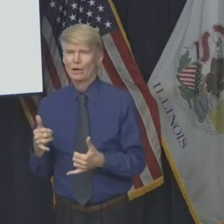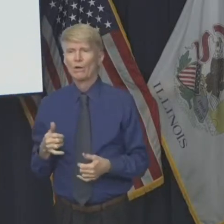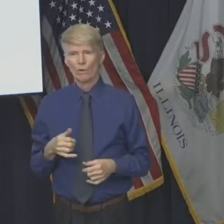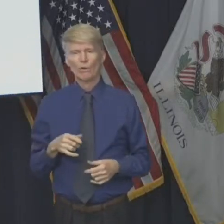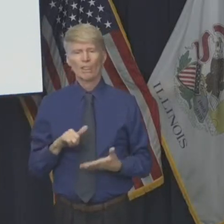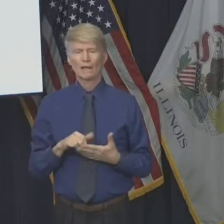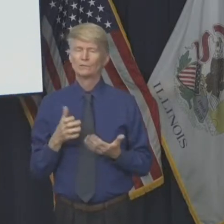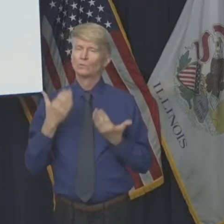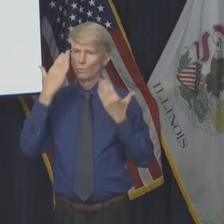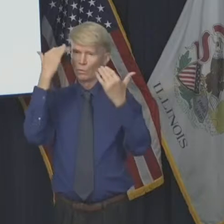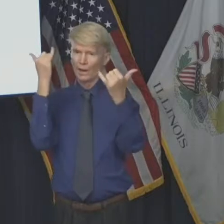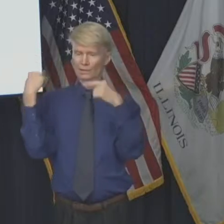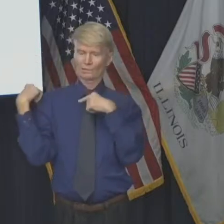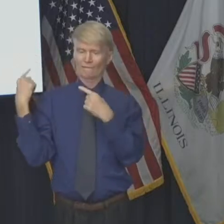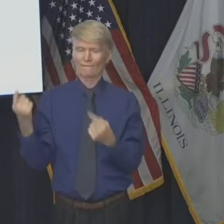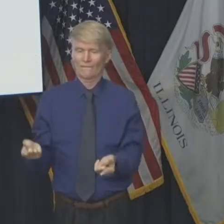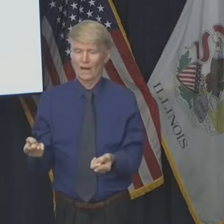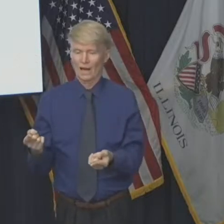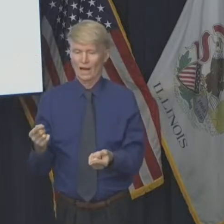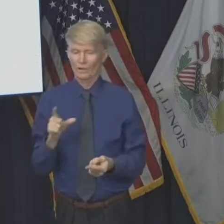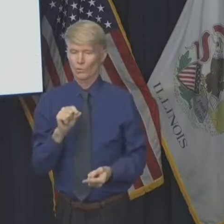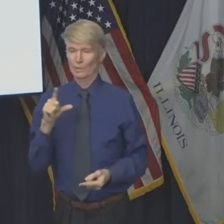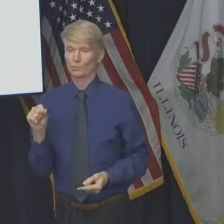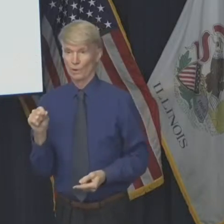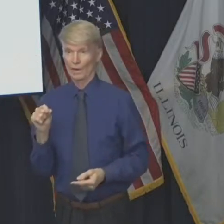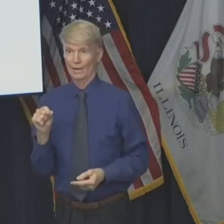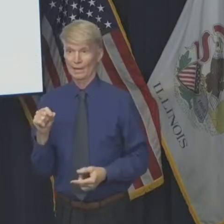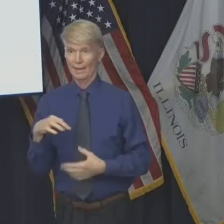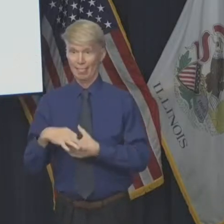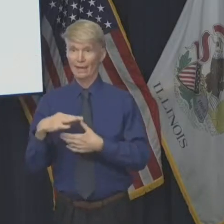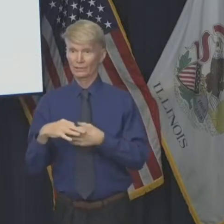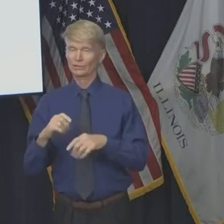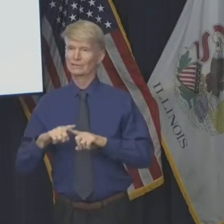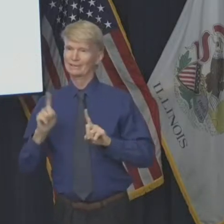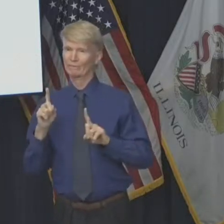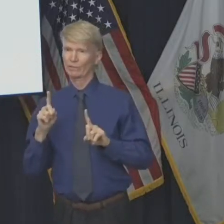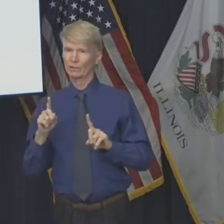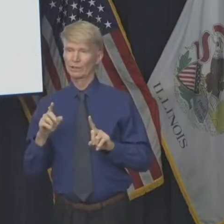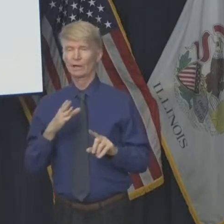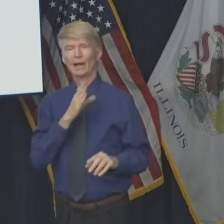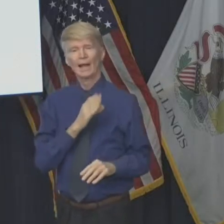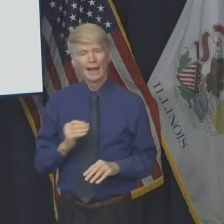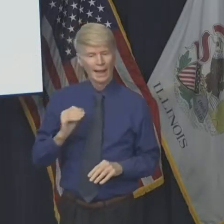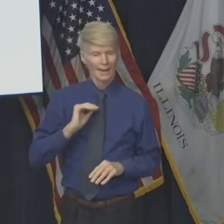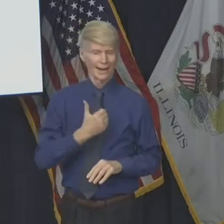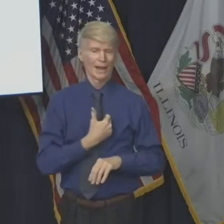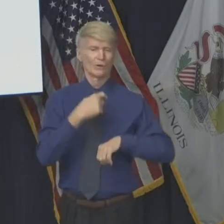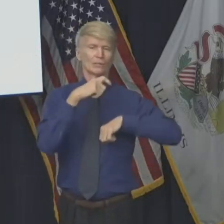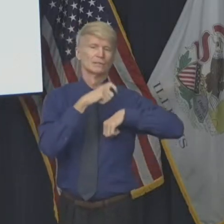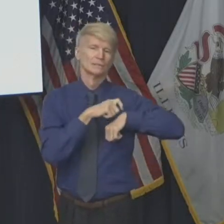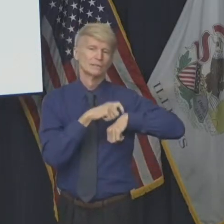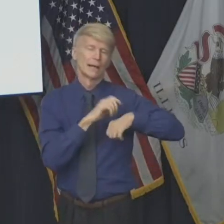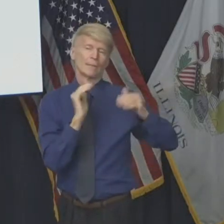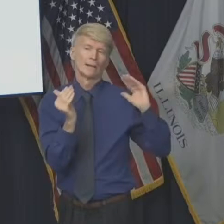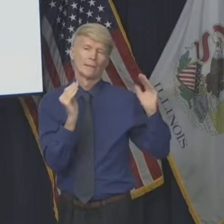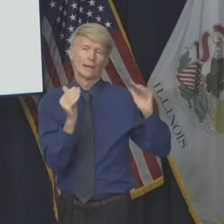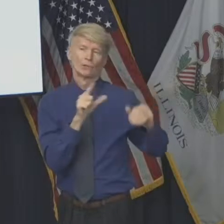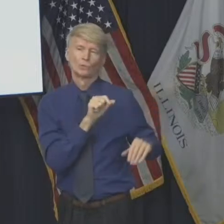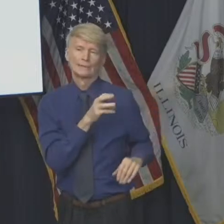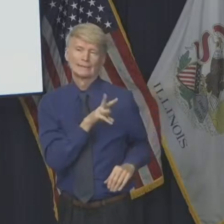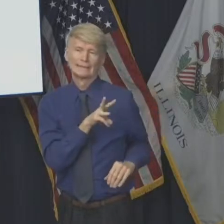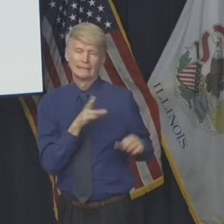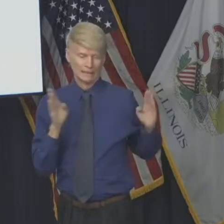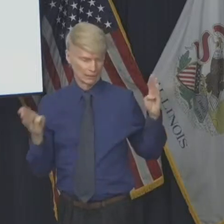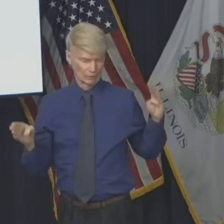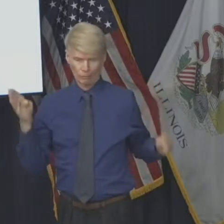cast so far in the 2020 election and the comparable time during the 2016 election. More